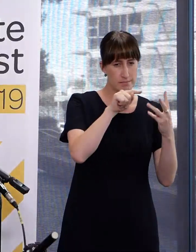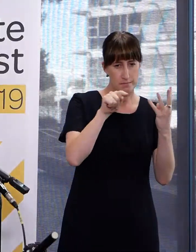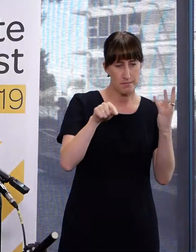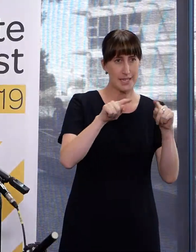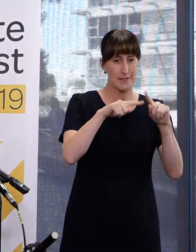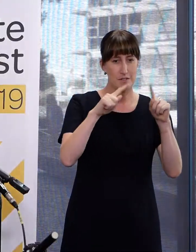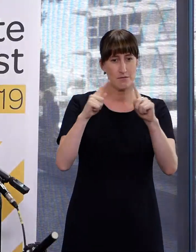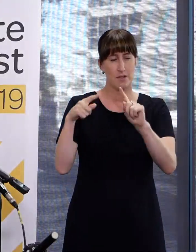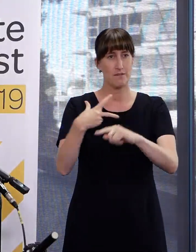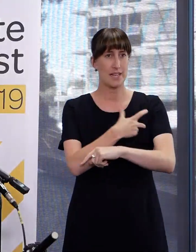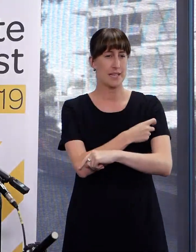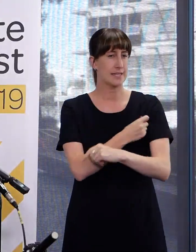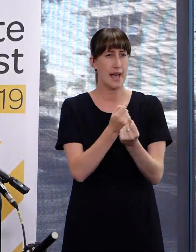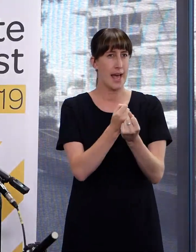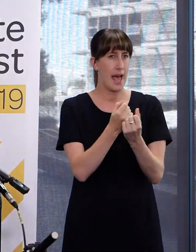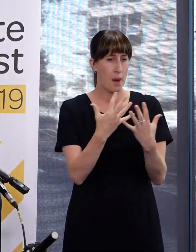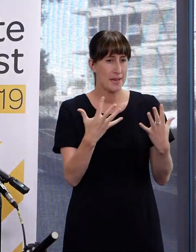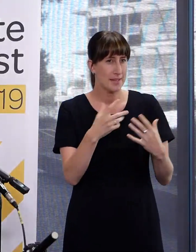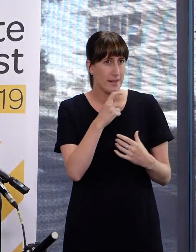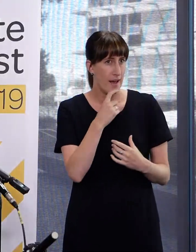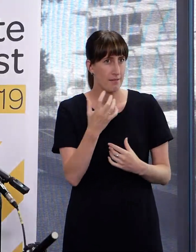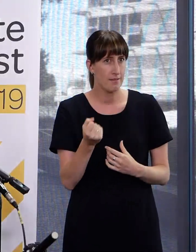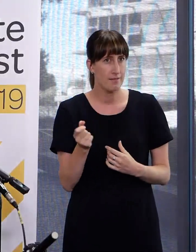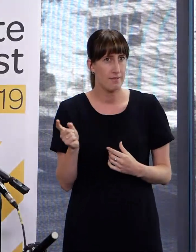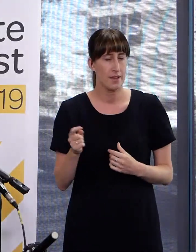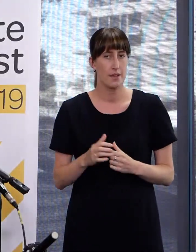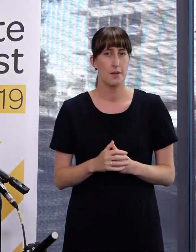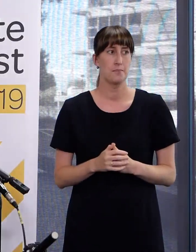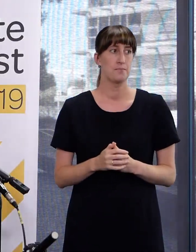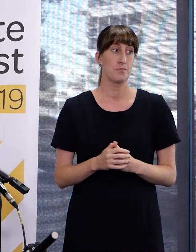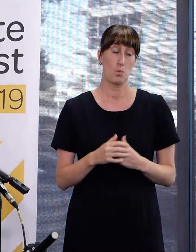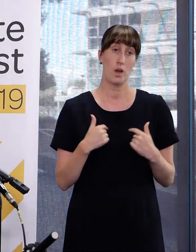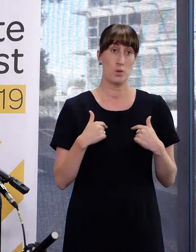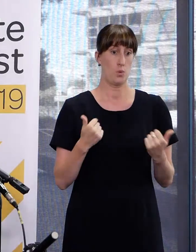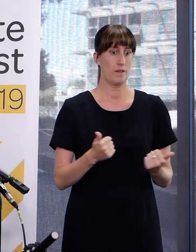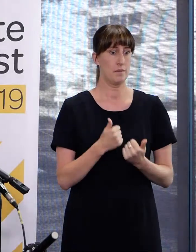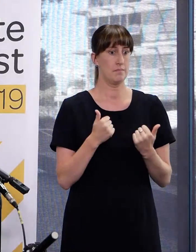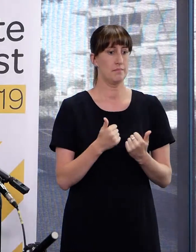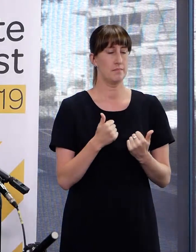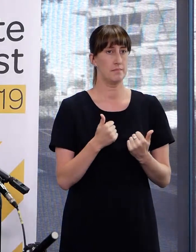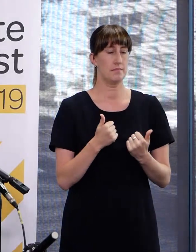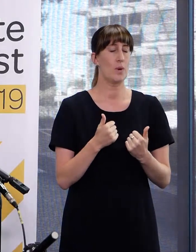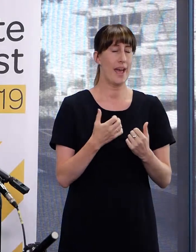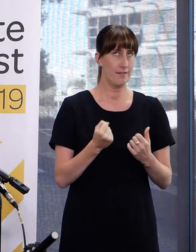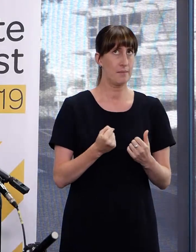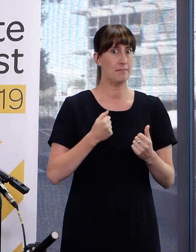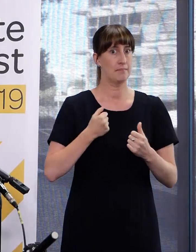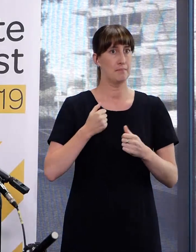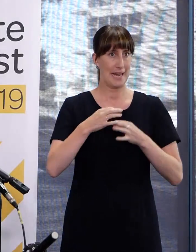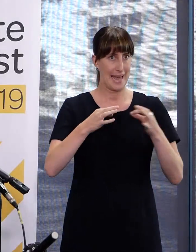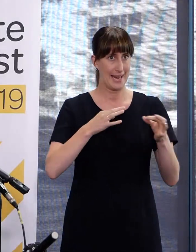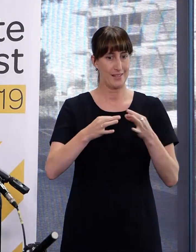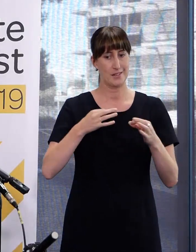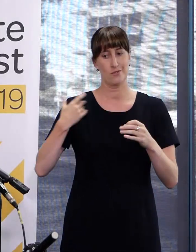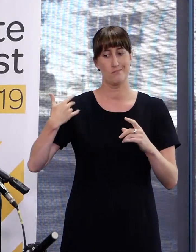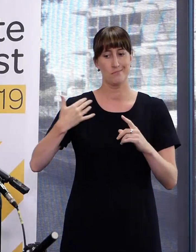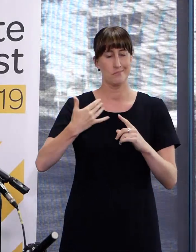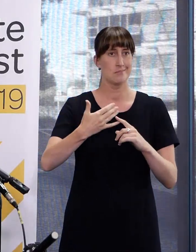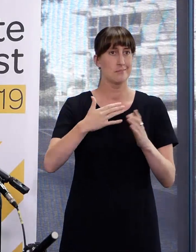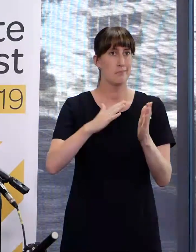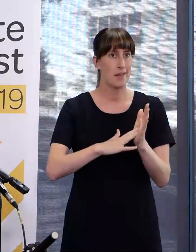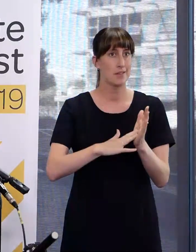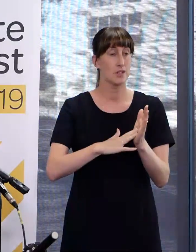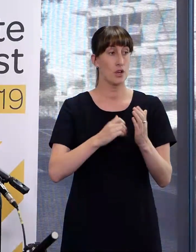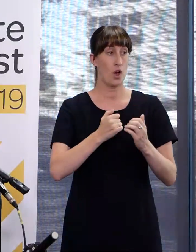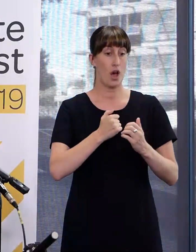We have. That's why we've been planning. So we've been planning for many months, and what that means is I can allocate assessors onto